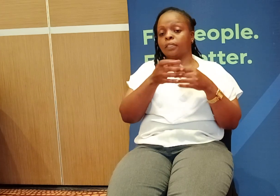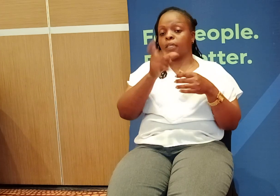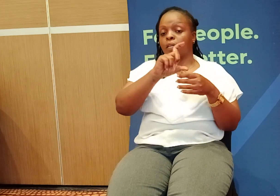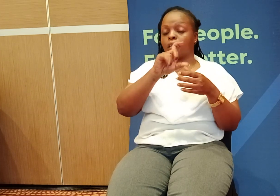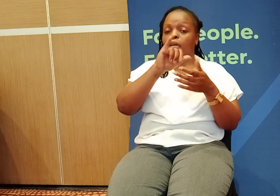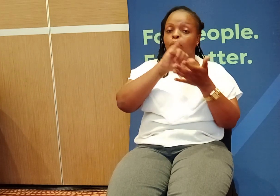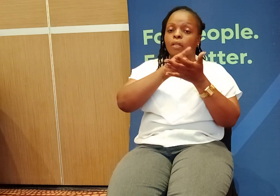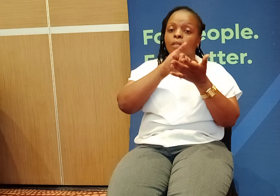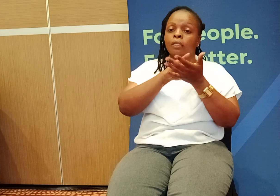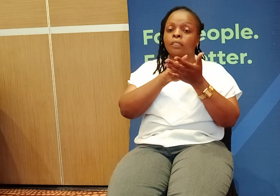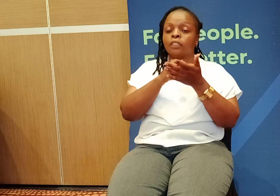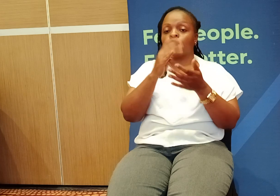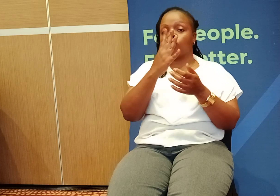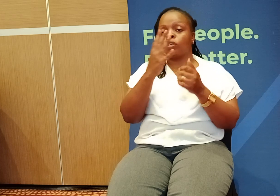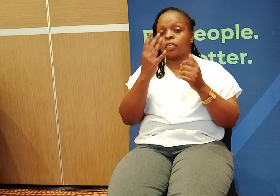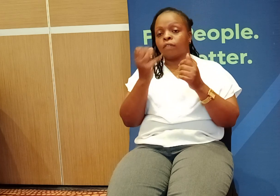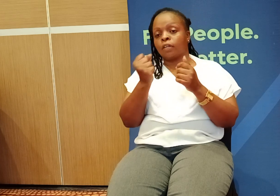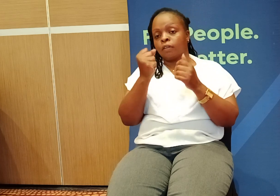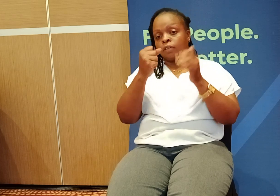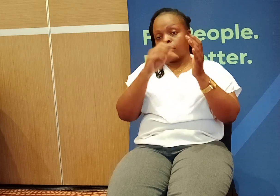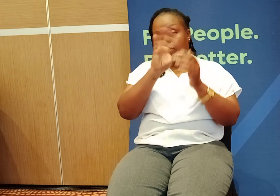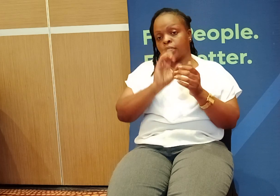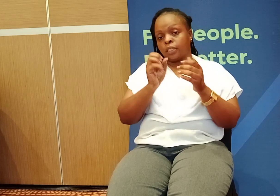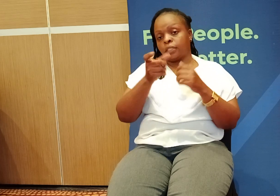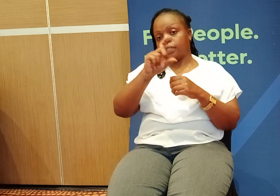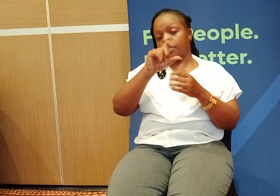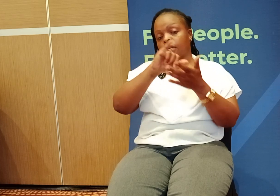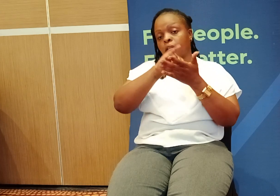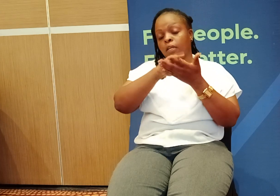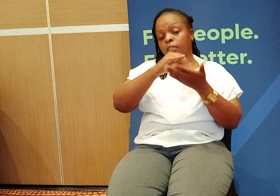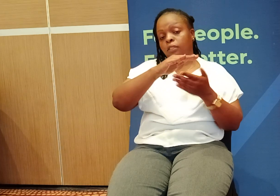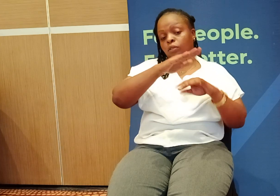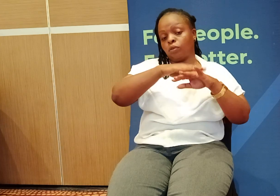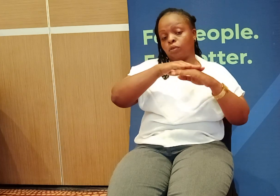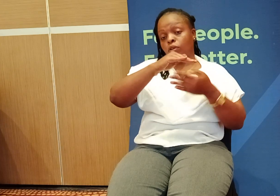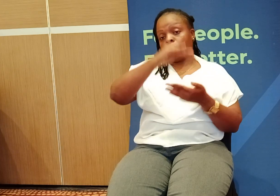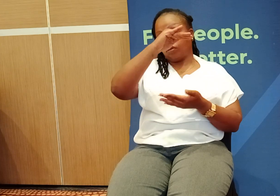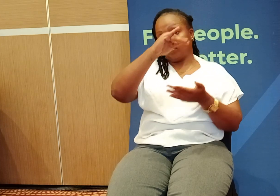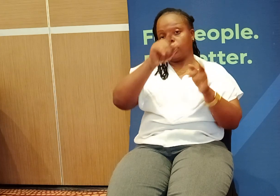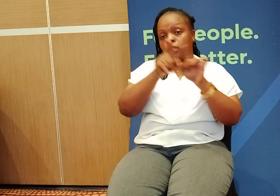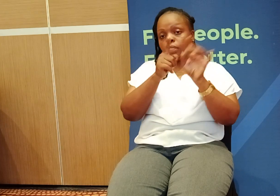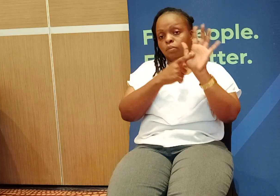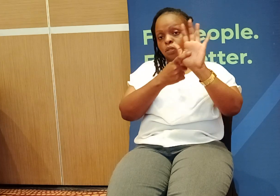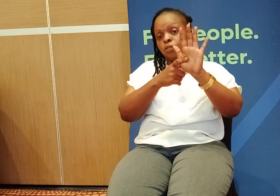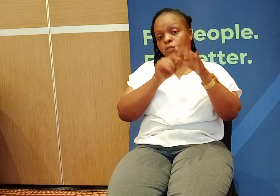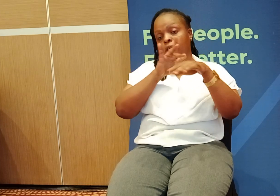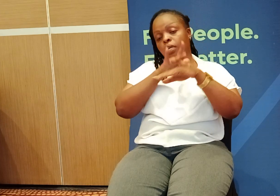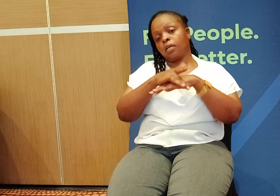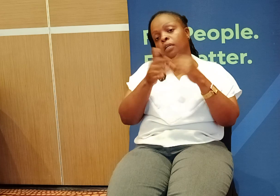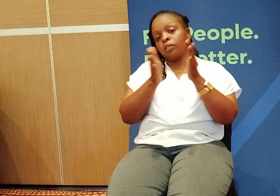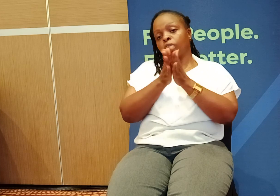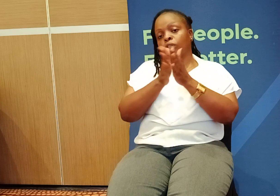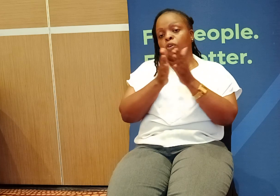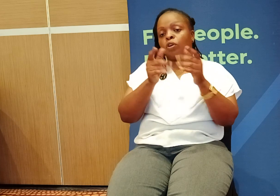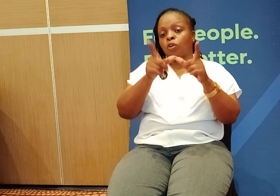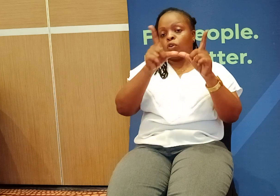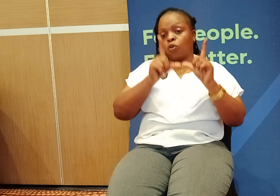45% increase, quite a substantial growth, because our as I showed earlier, our total loans did grow.